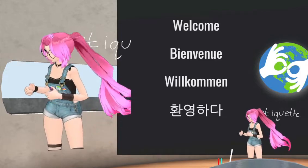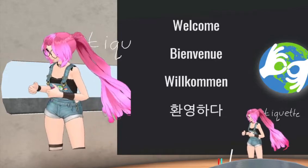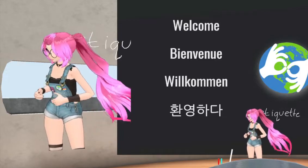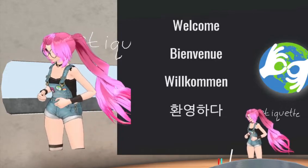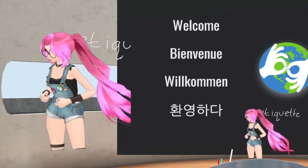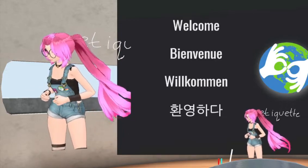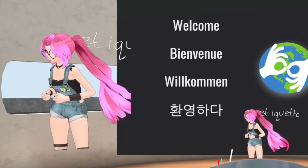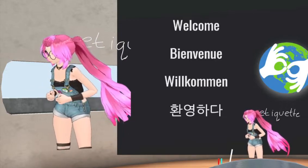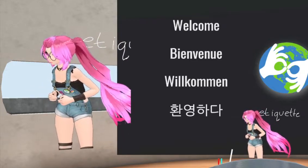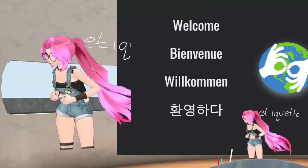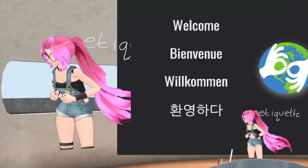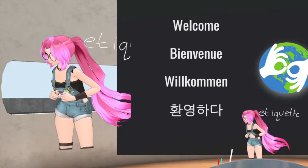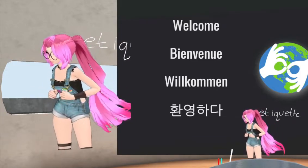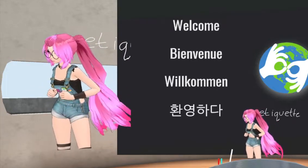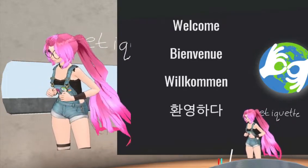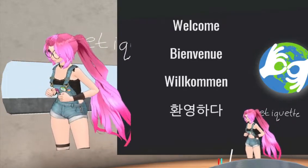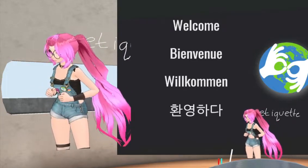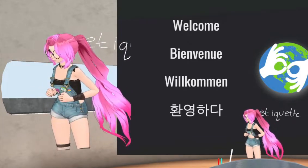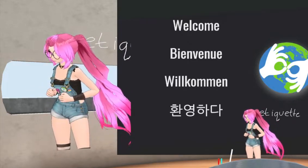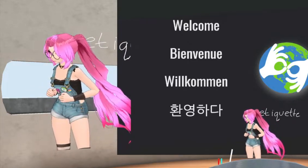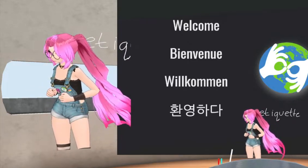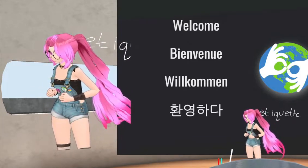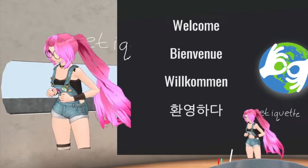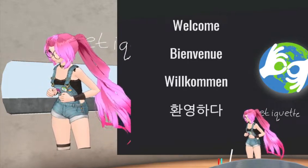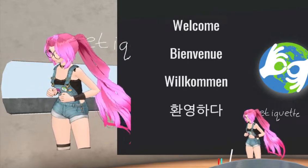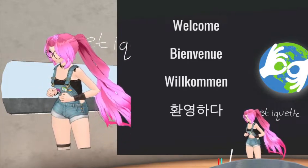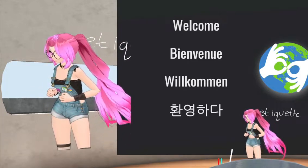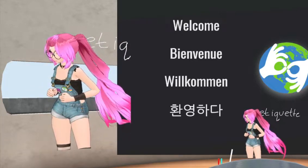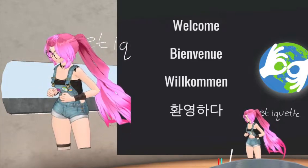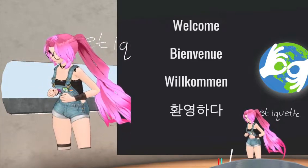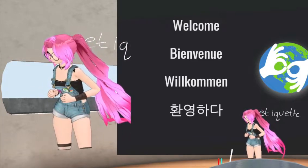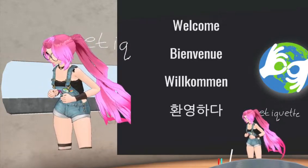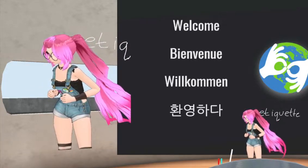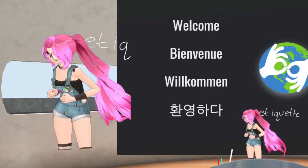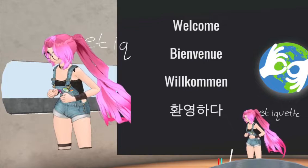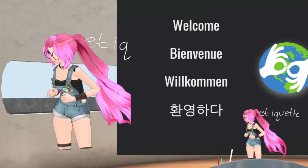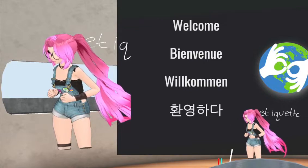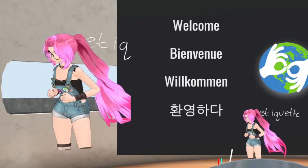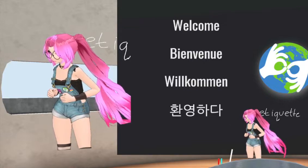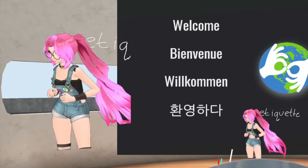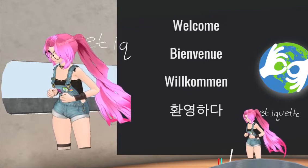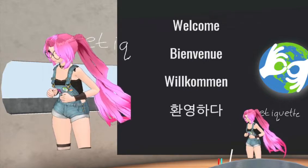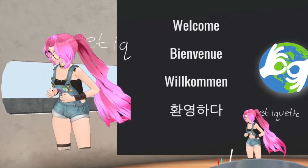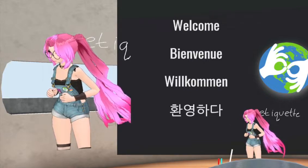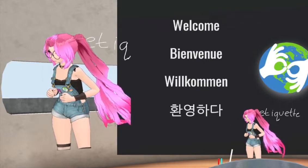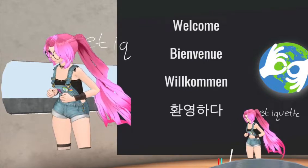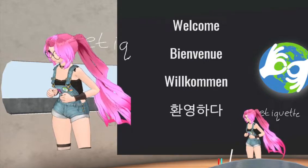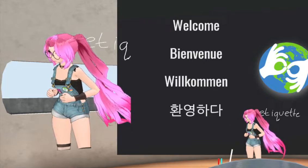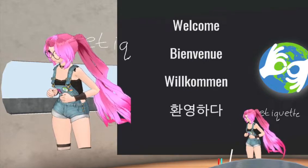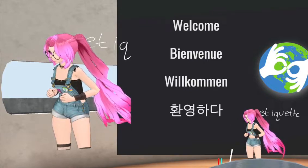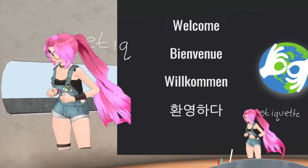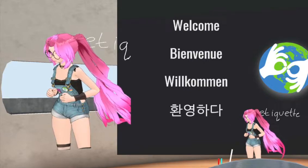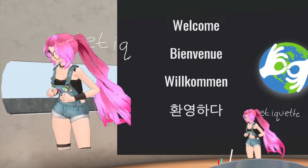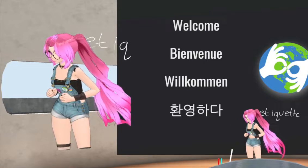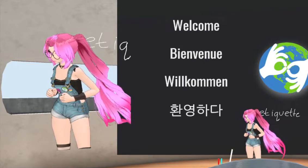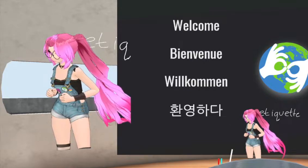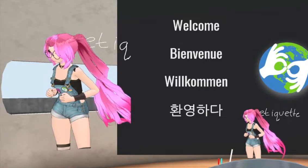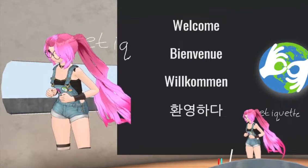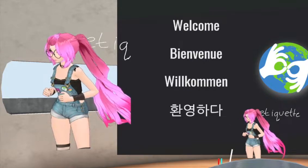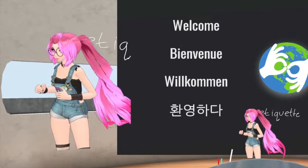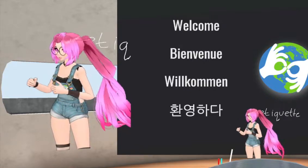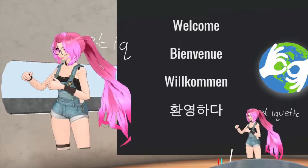the ground. Or if you have a table, is hitting the table, because they're going to feel those vibrations, and it's